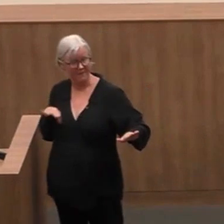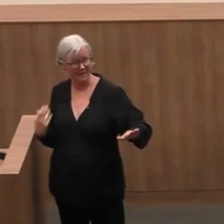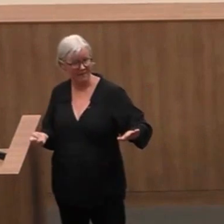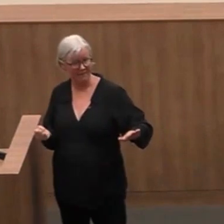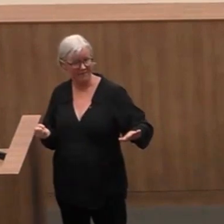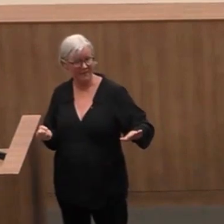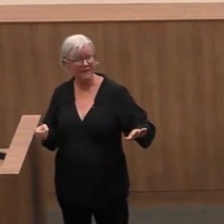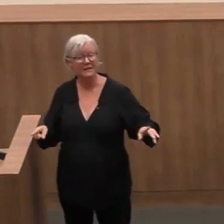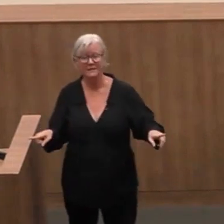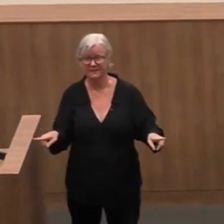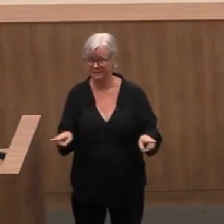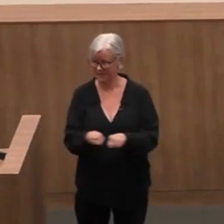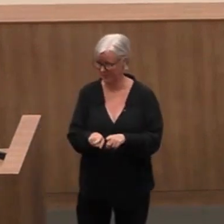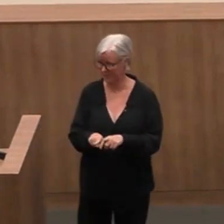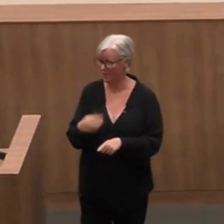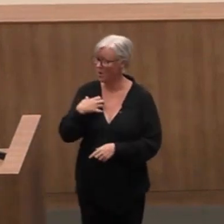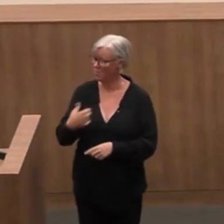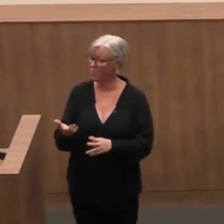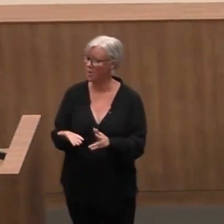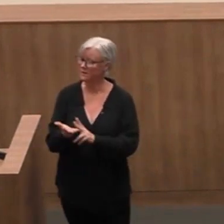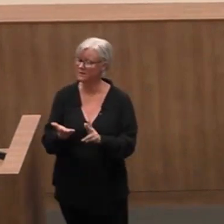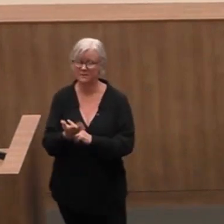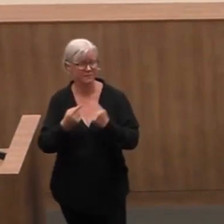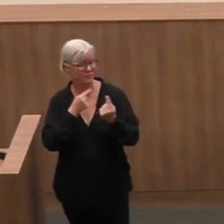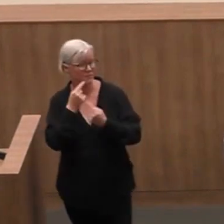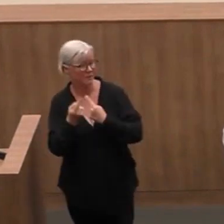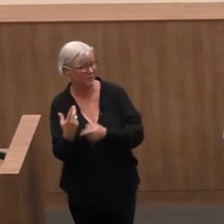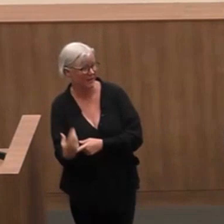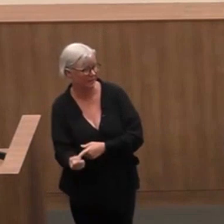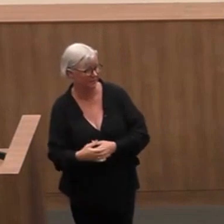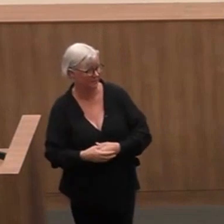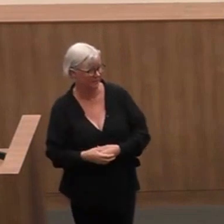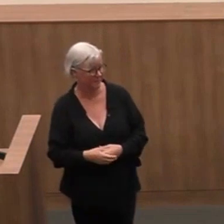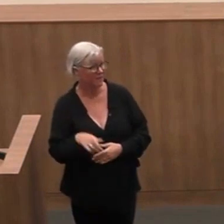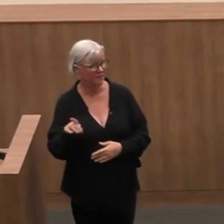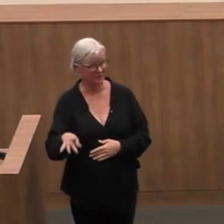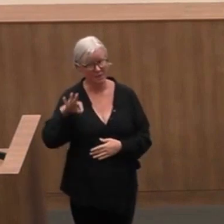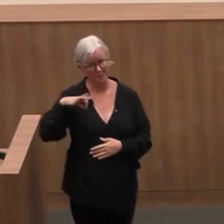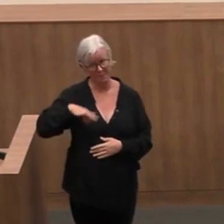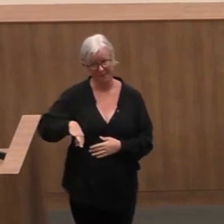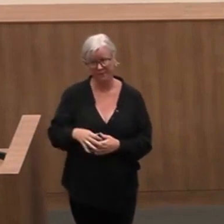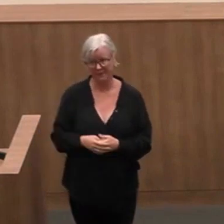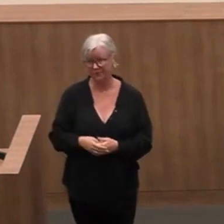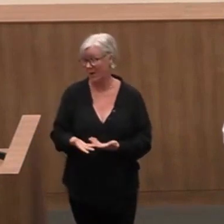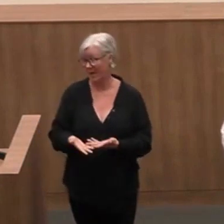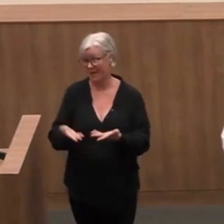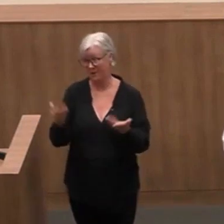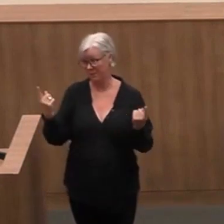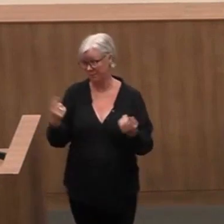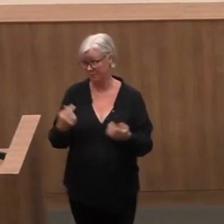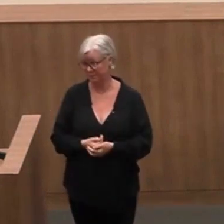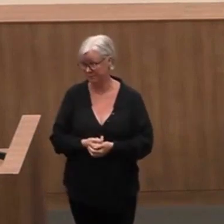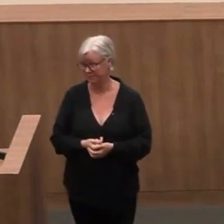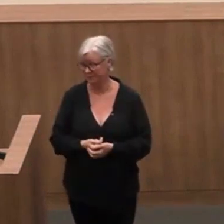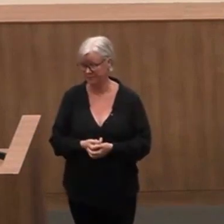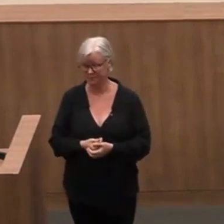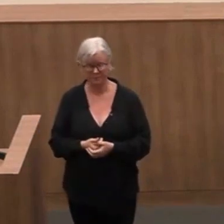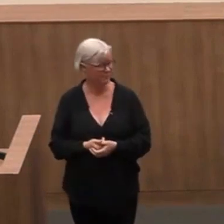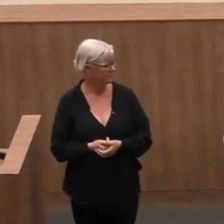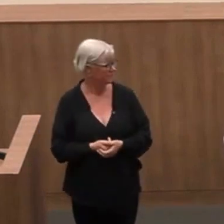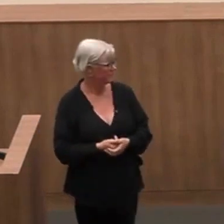be true if we had more accessible information. Yeah. That would be of benefit for anybody. Thanks,